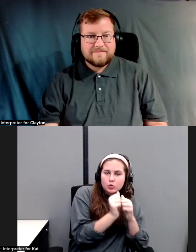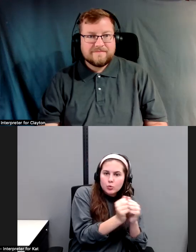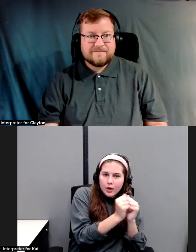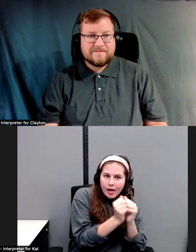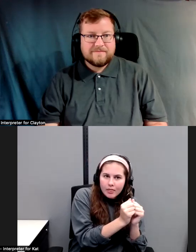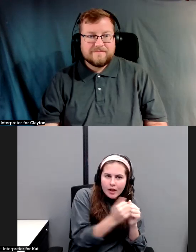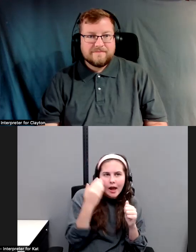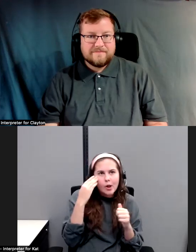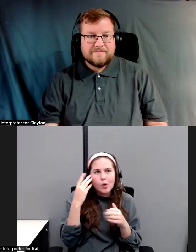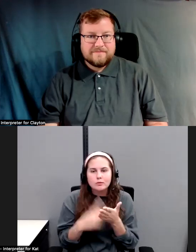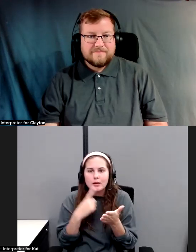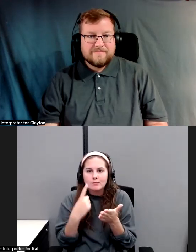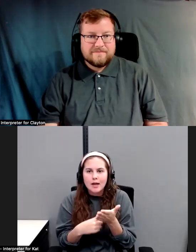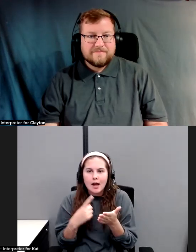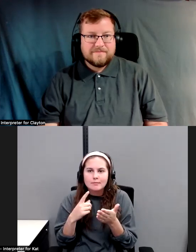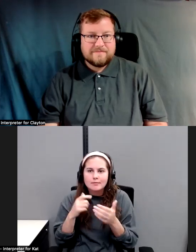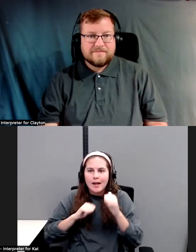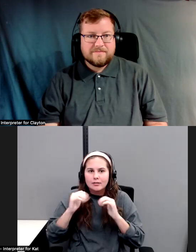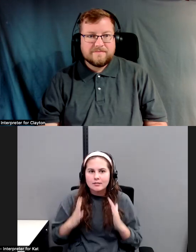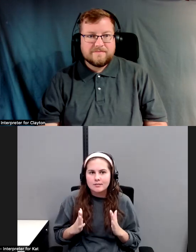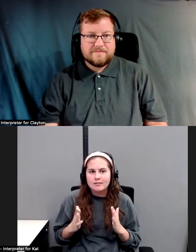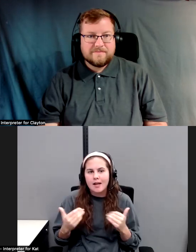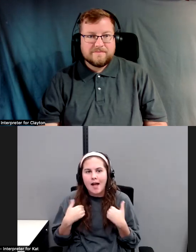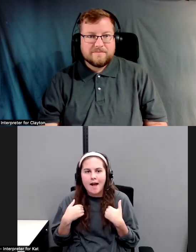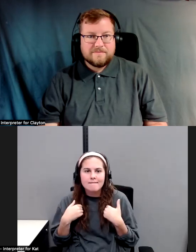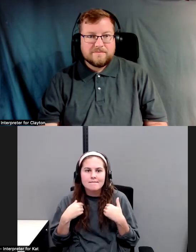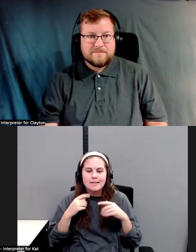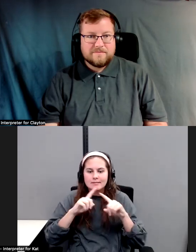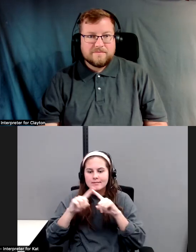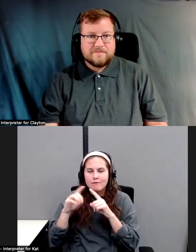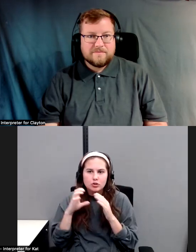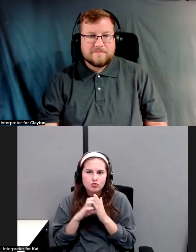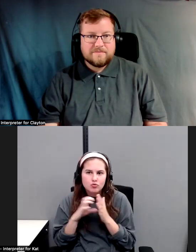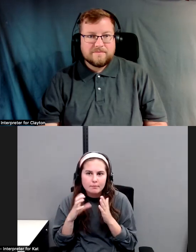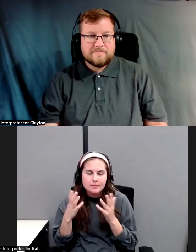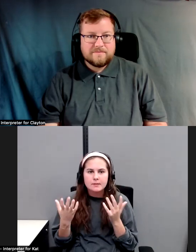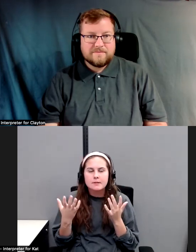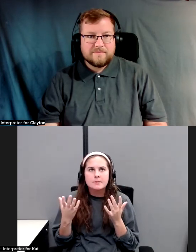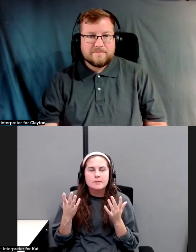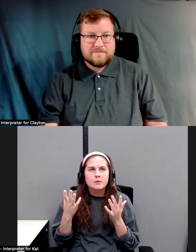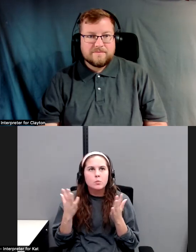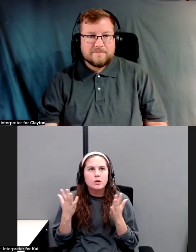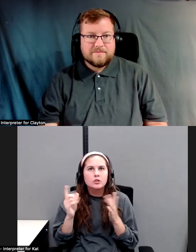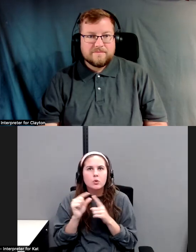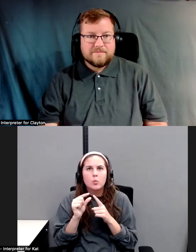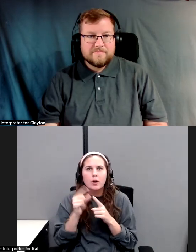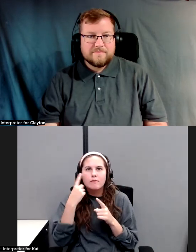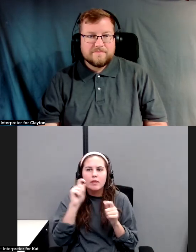a preference or specific, what do you call it? Specific